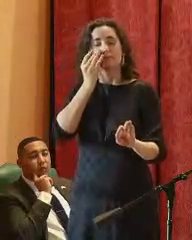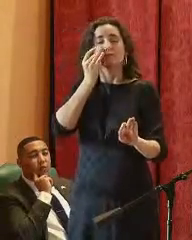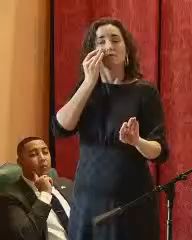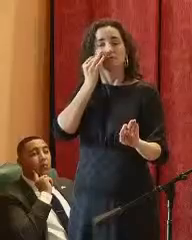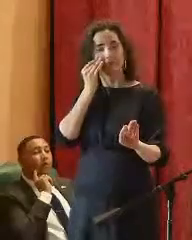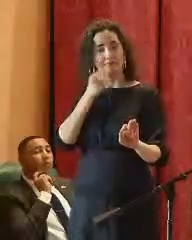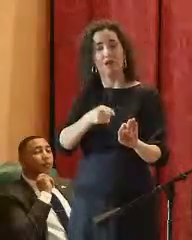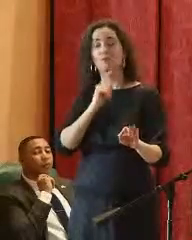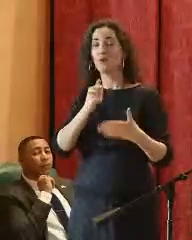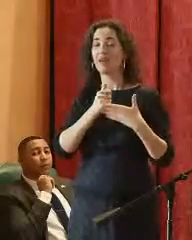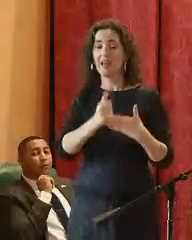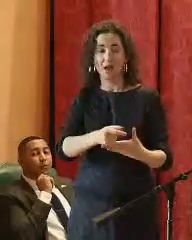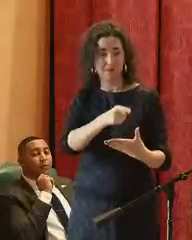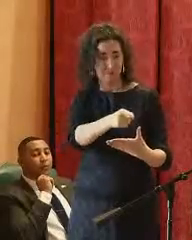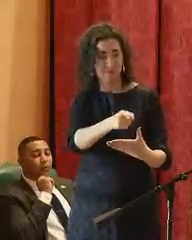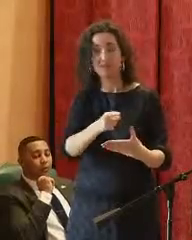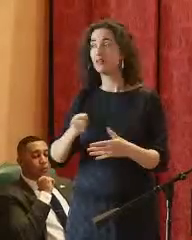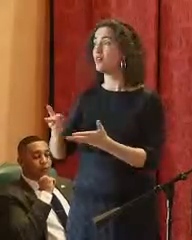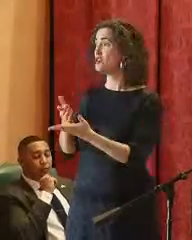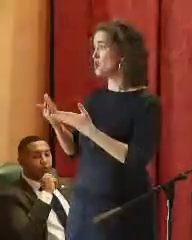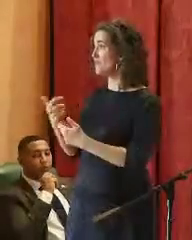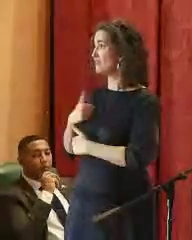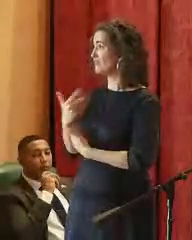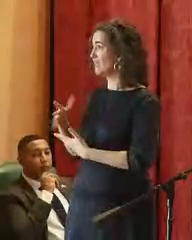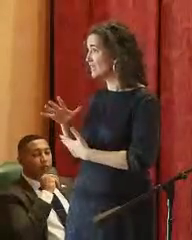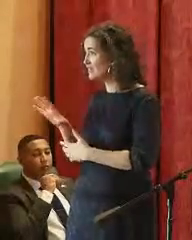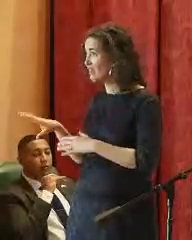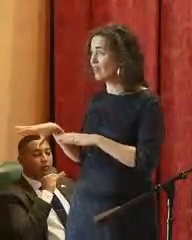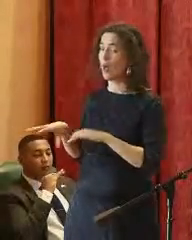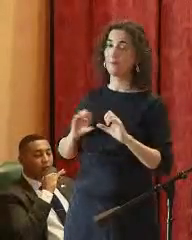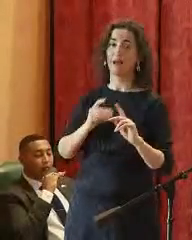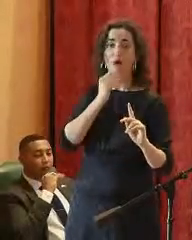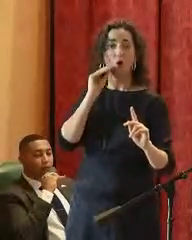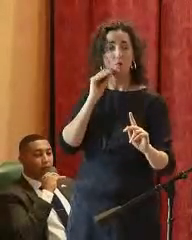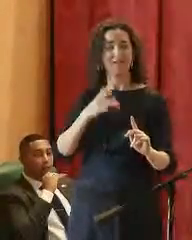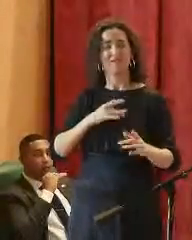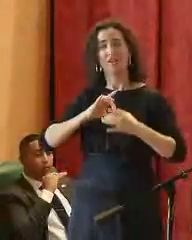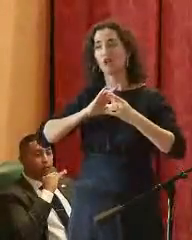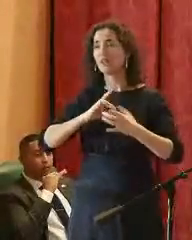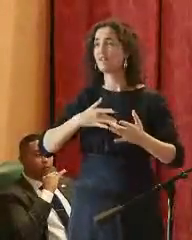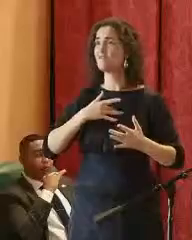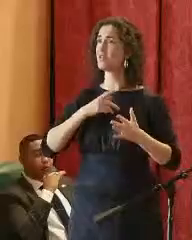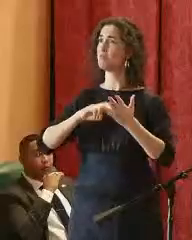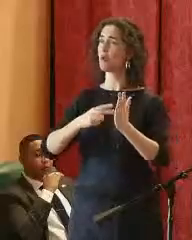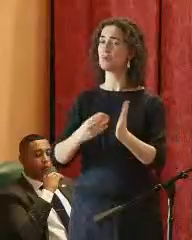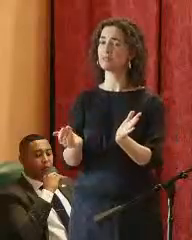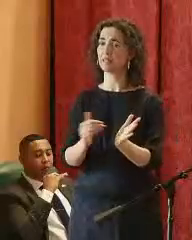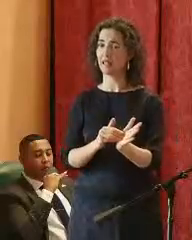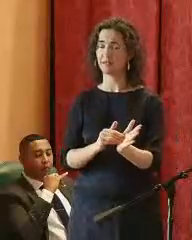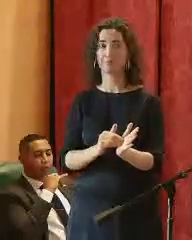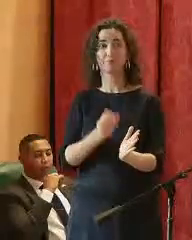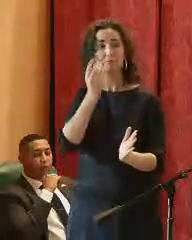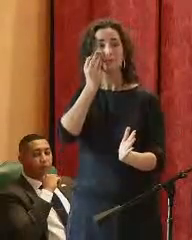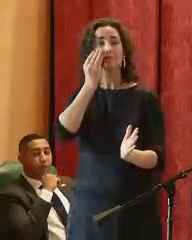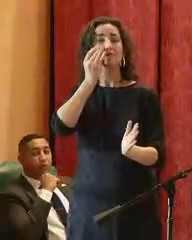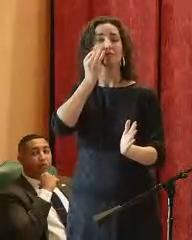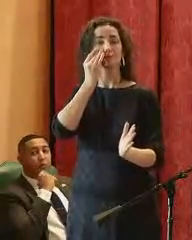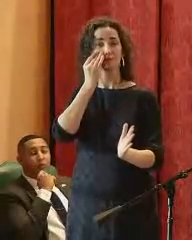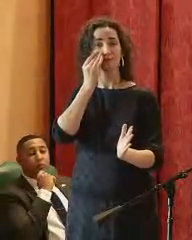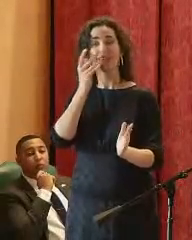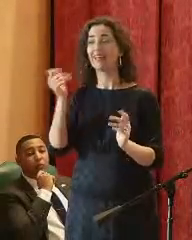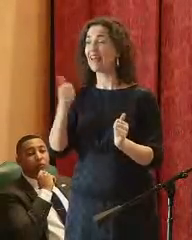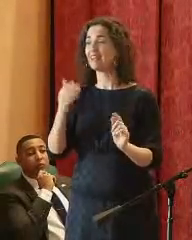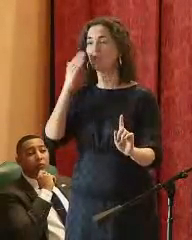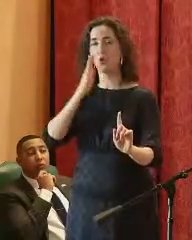helping a veteran home from service to feel connected and to find their purpose again. Anyone who knows Billy, I